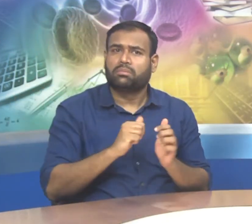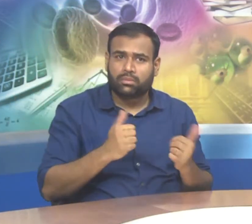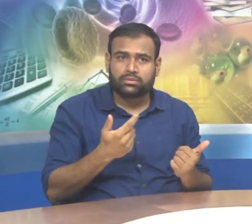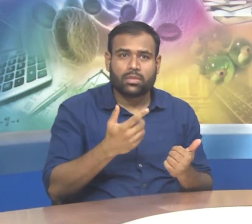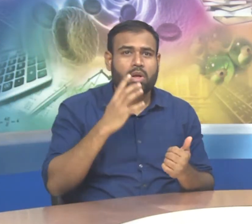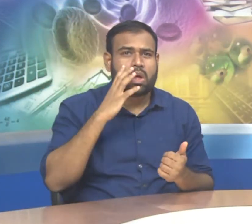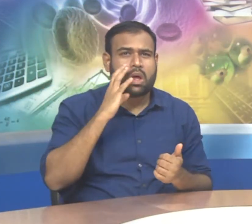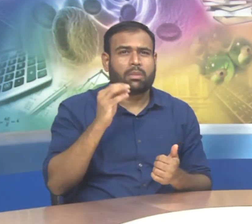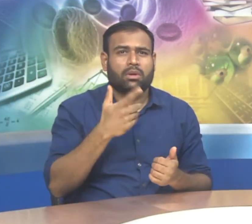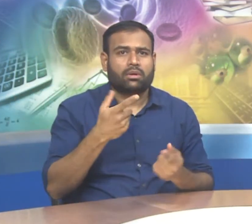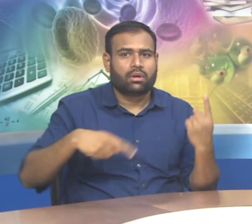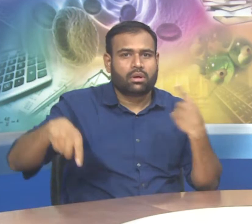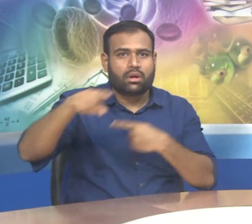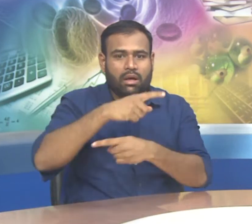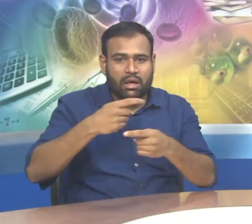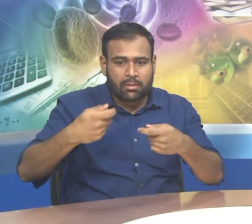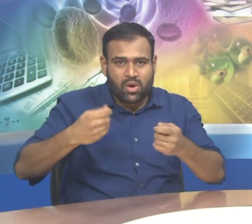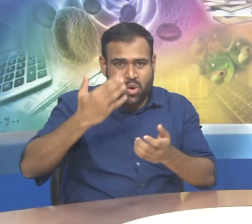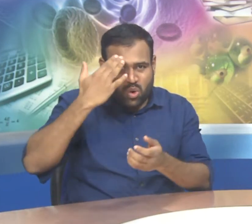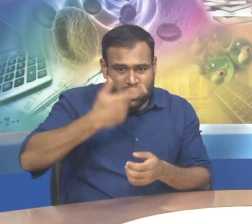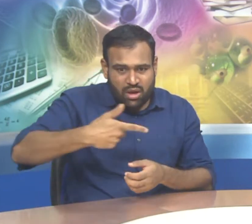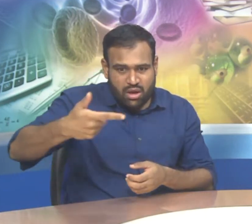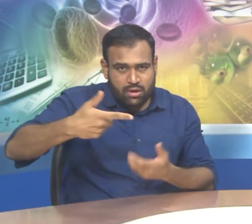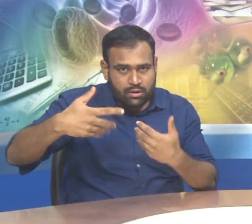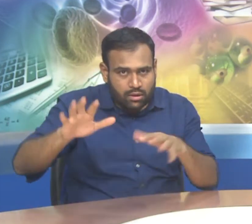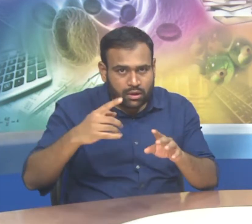bank supports the financial development of the